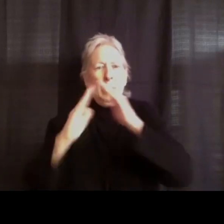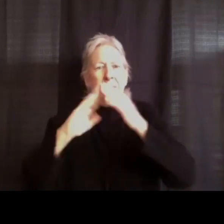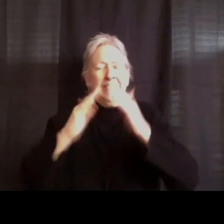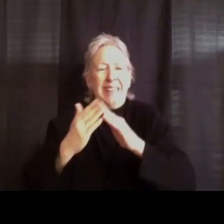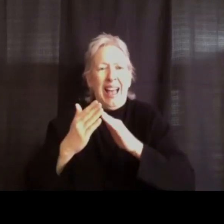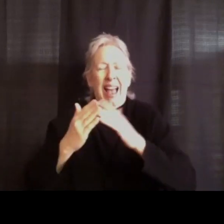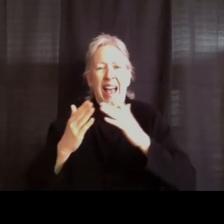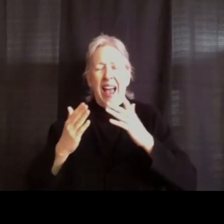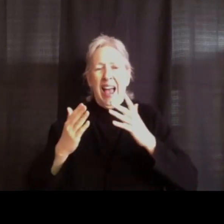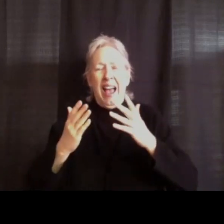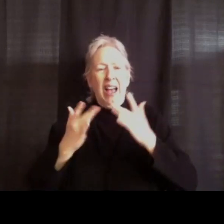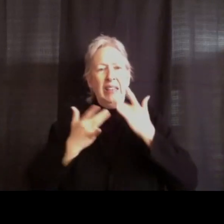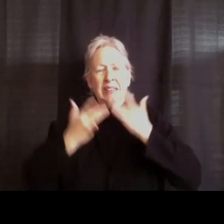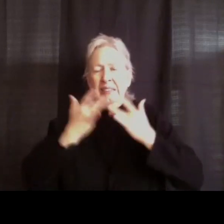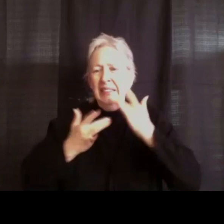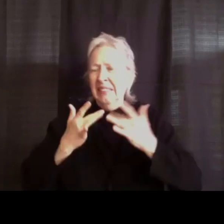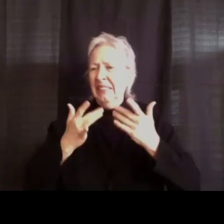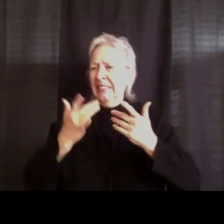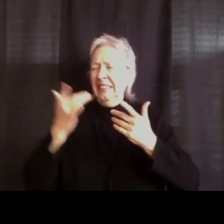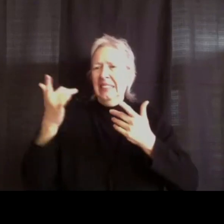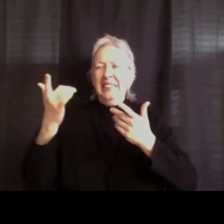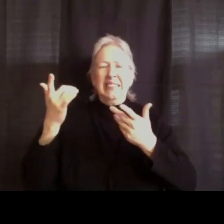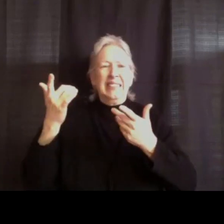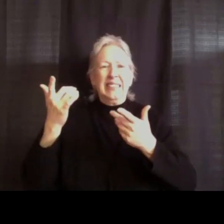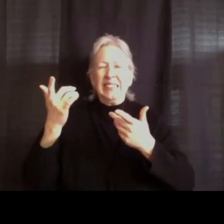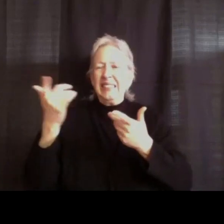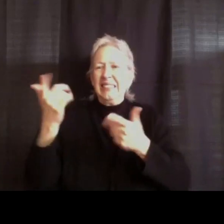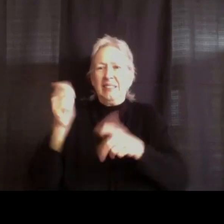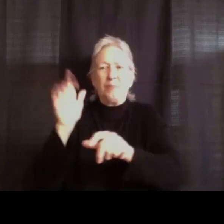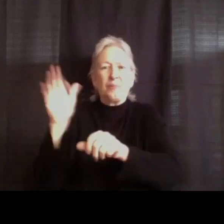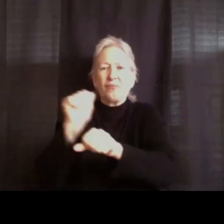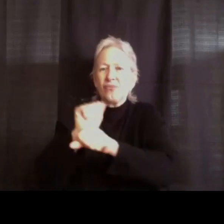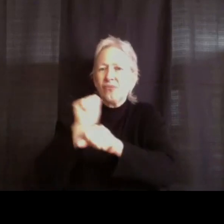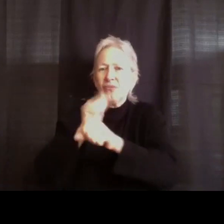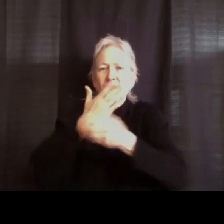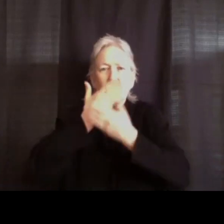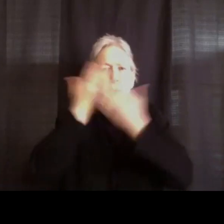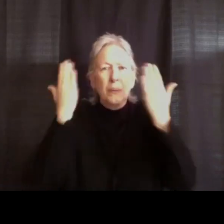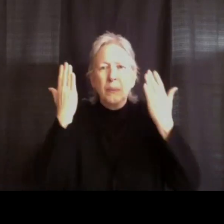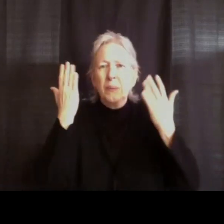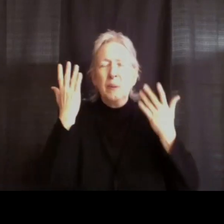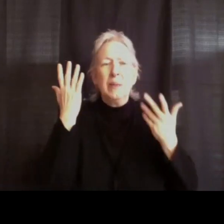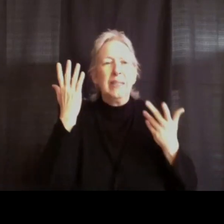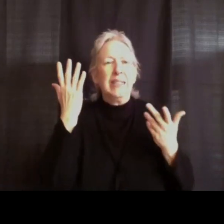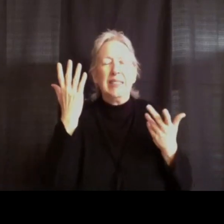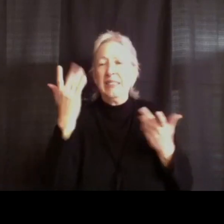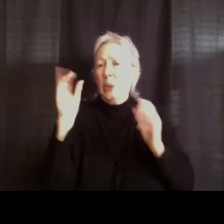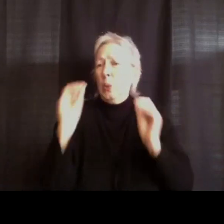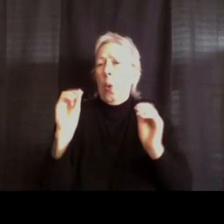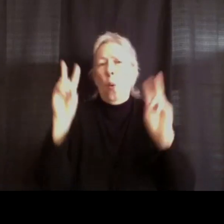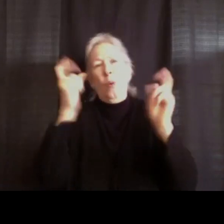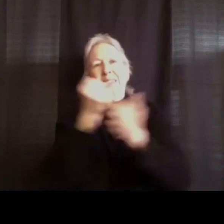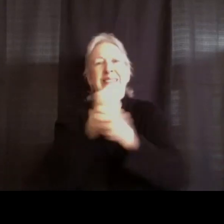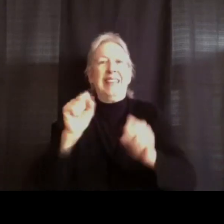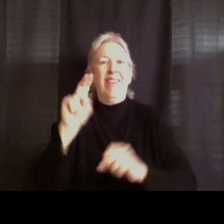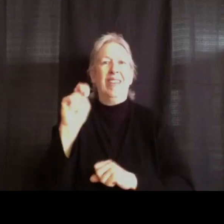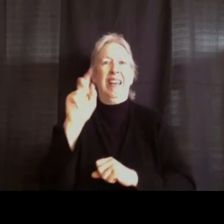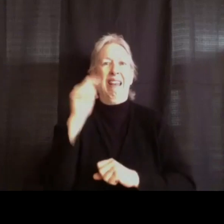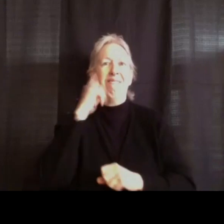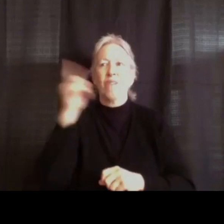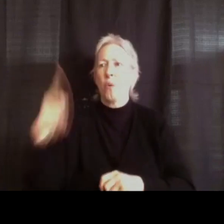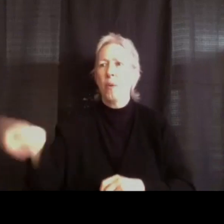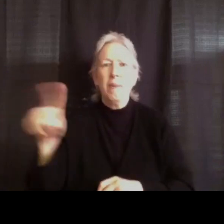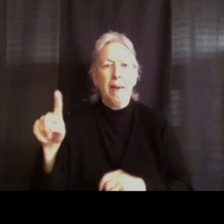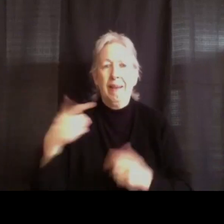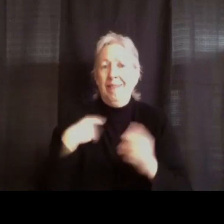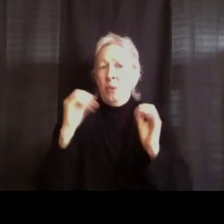mouth, working in the informal sector where there isn't a safety net, no PPP, no